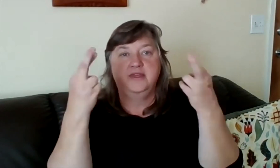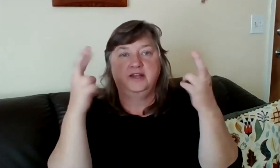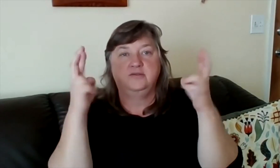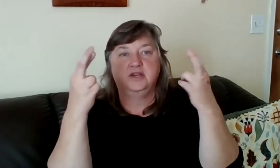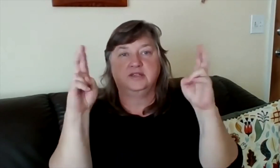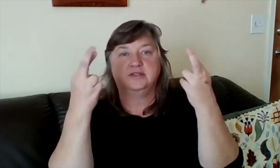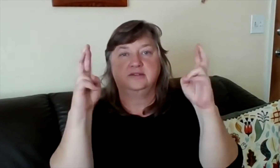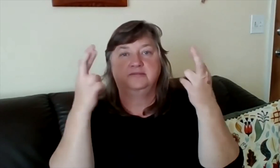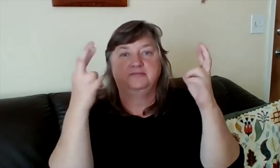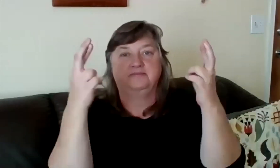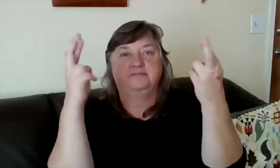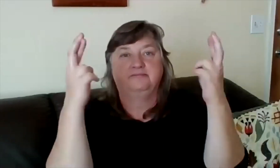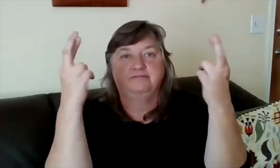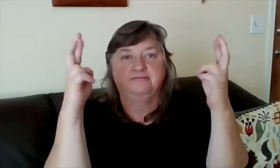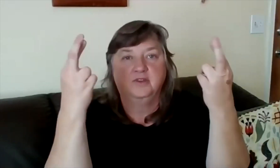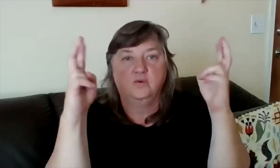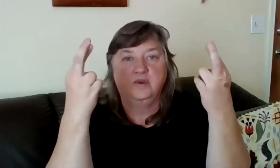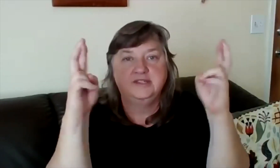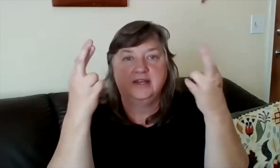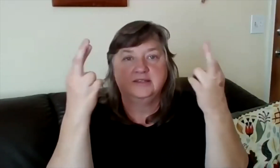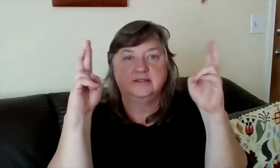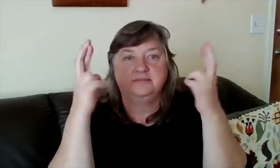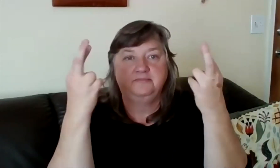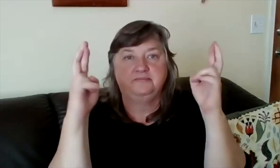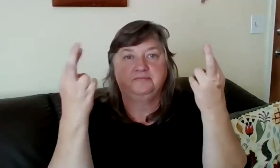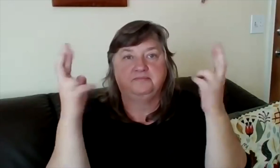do this. Recess.